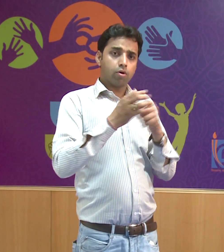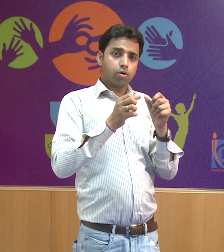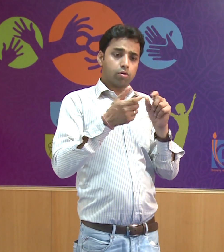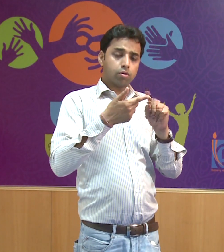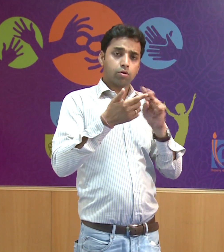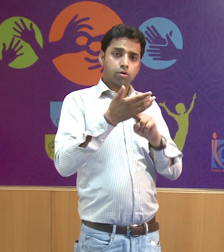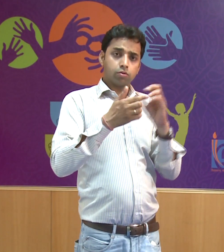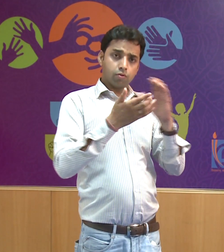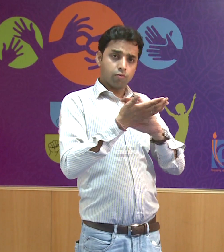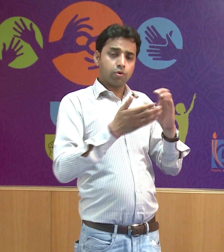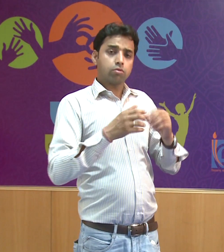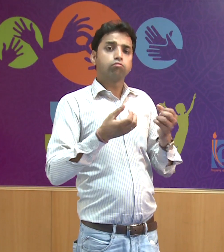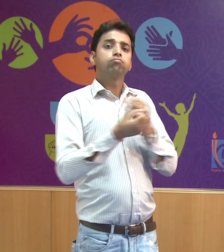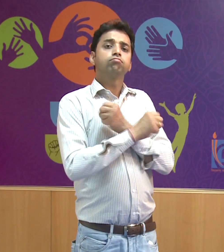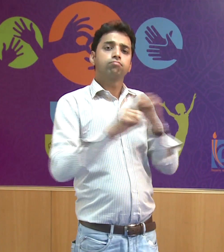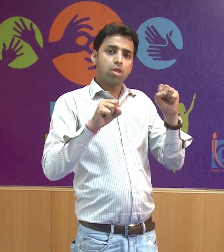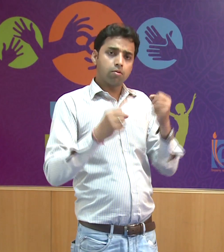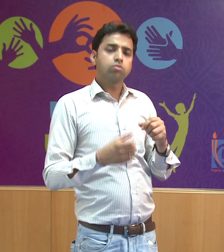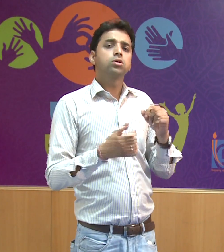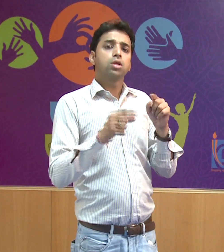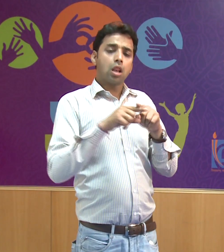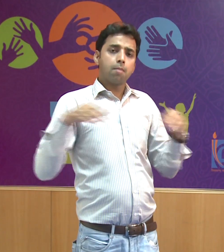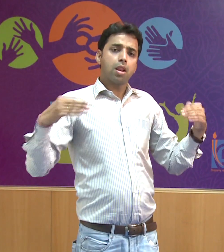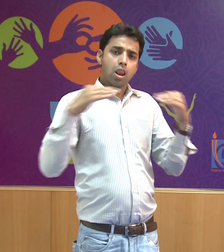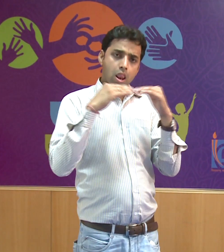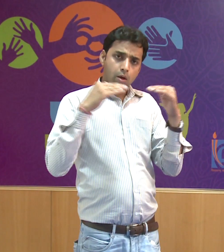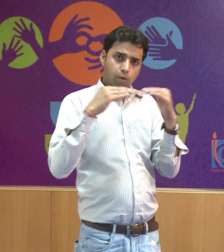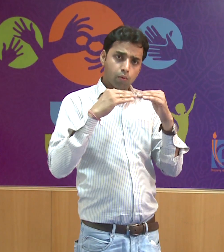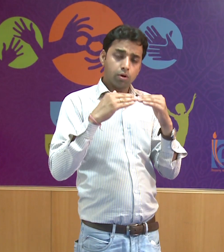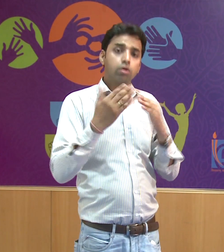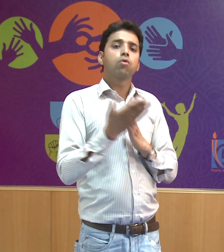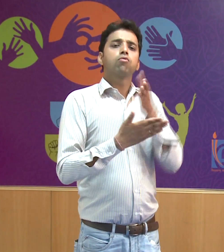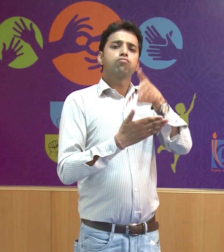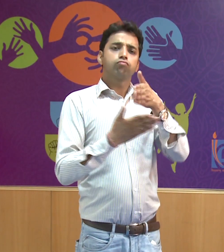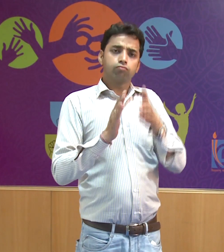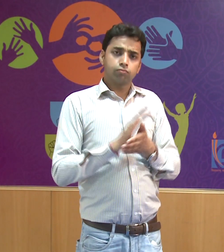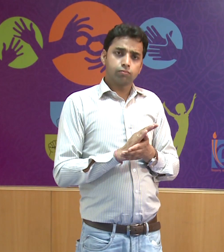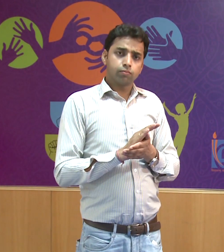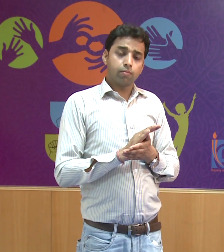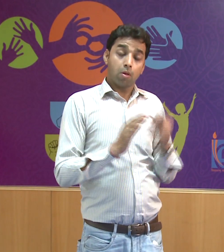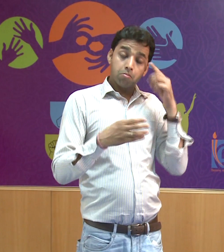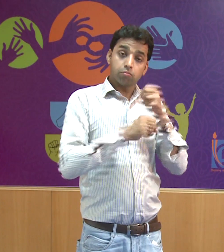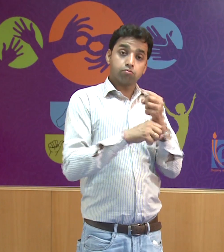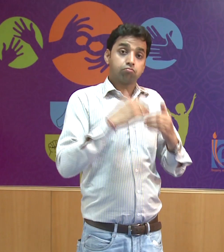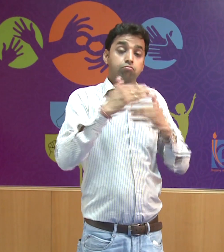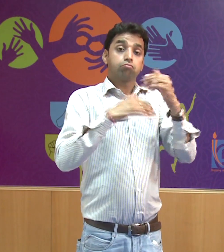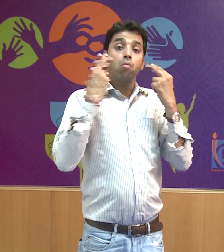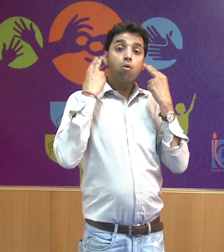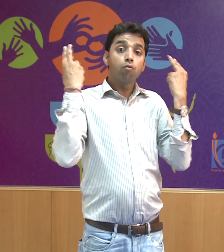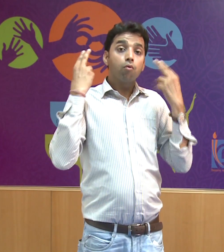liberty, equality, fraternity become very popular amongst the